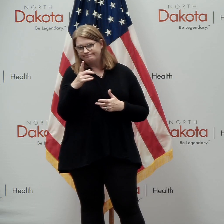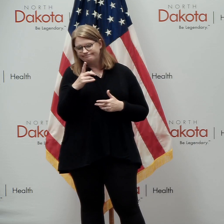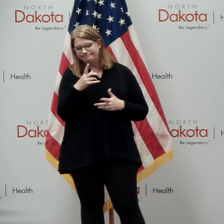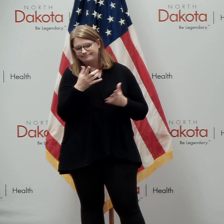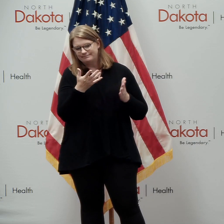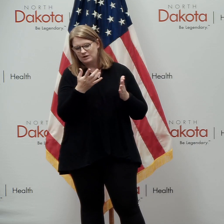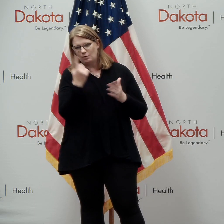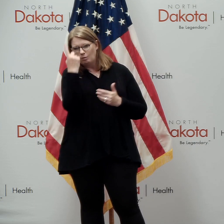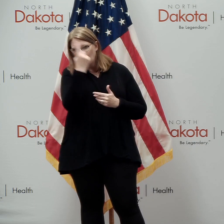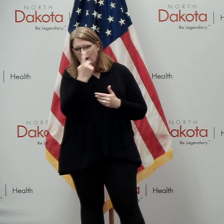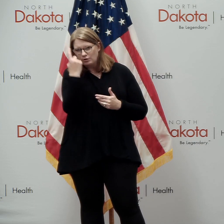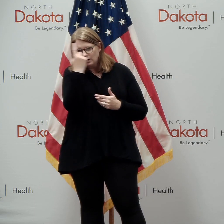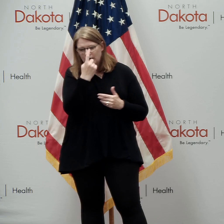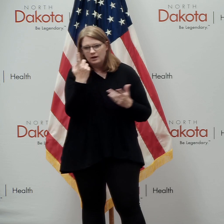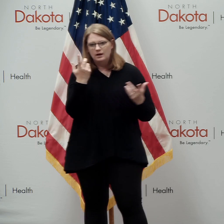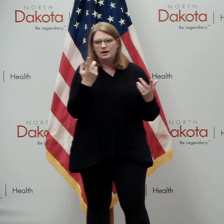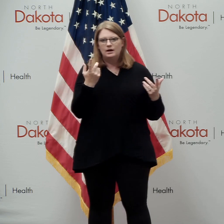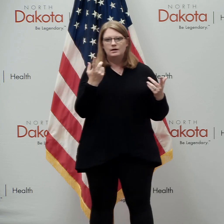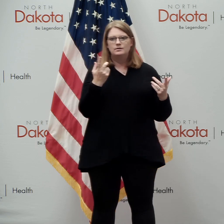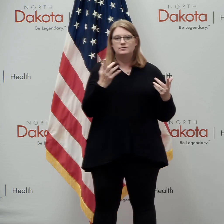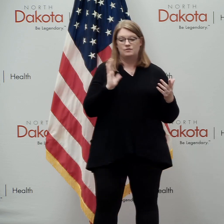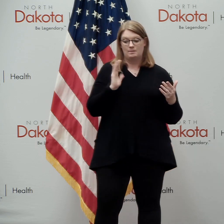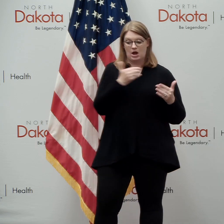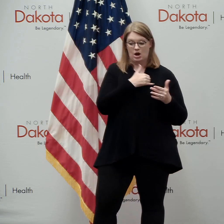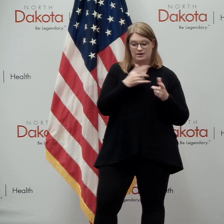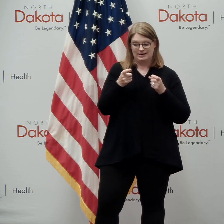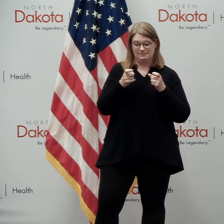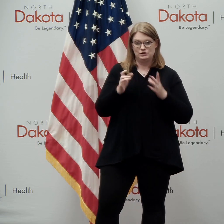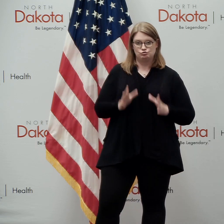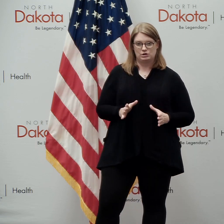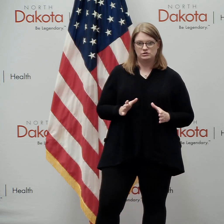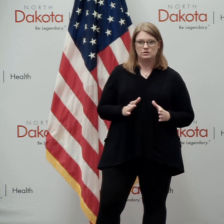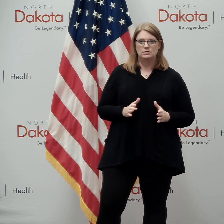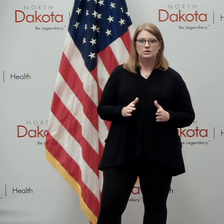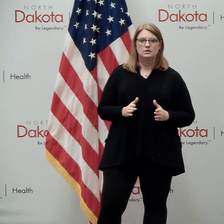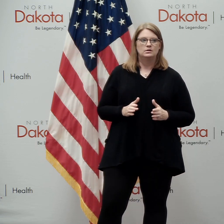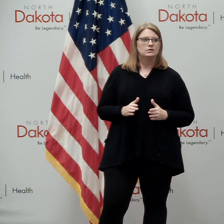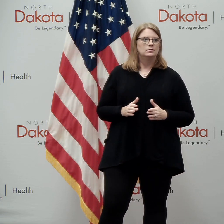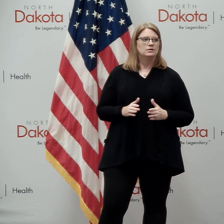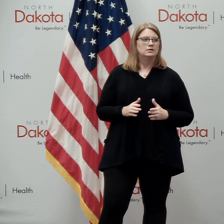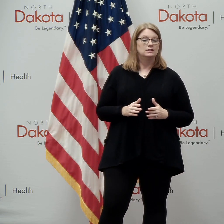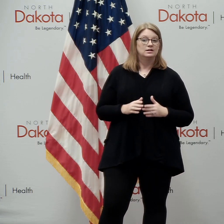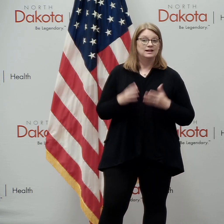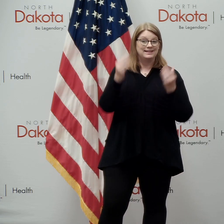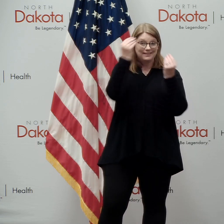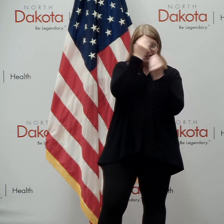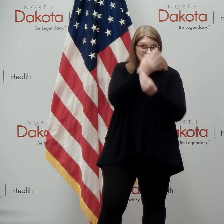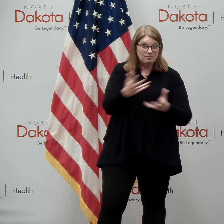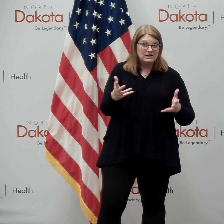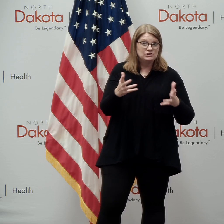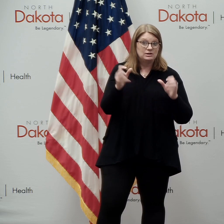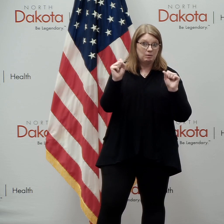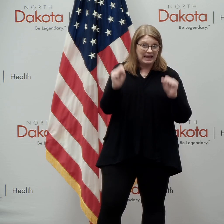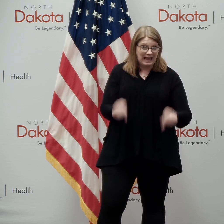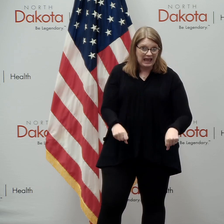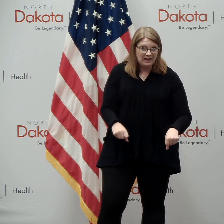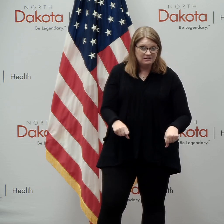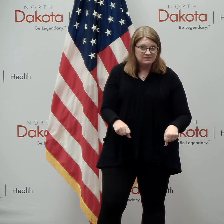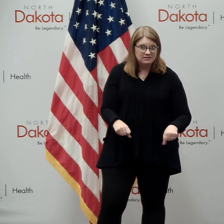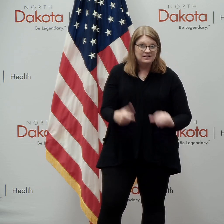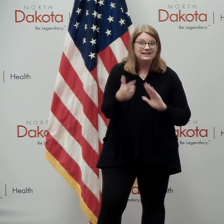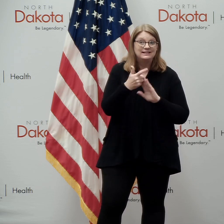are pushing from our administration to release all the information we can to the public that we can